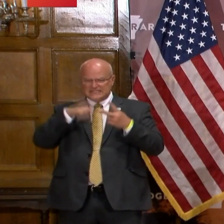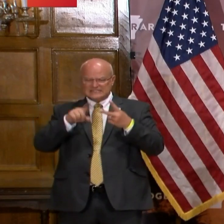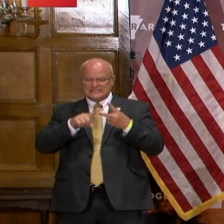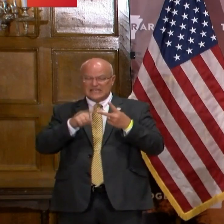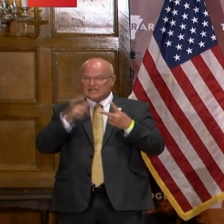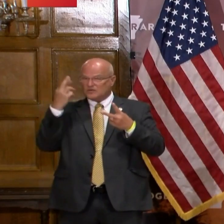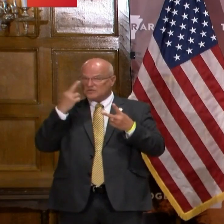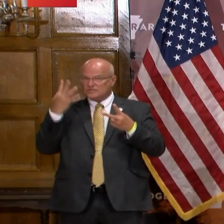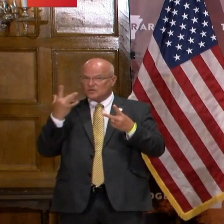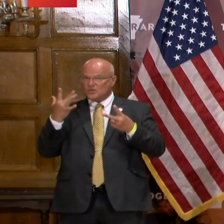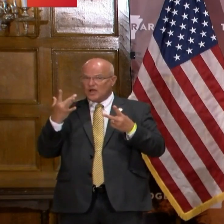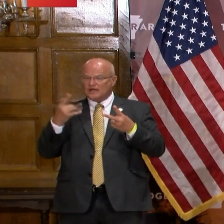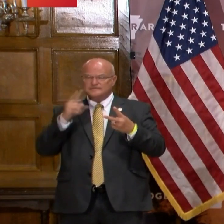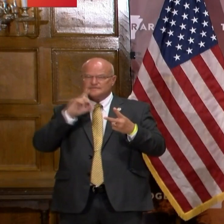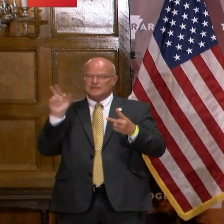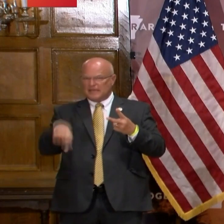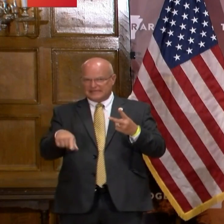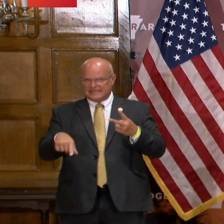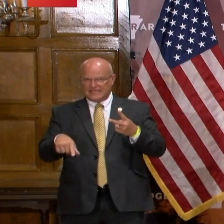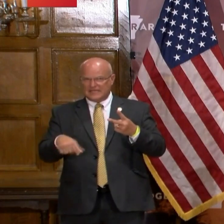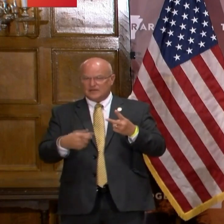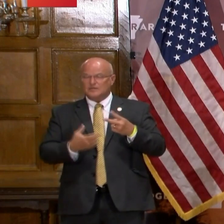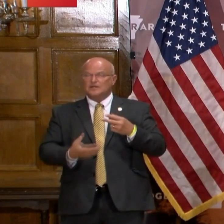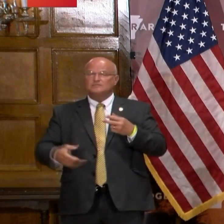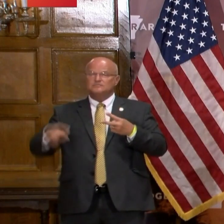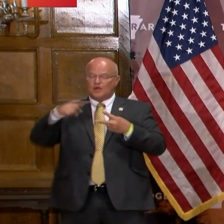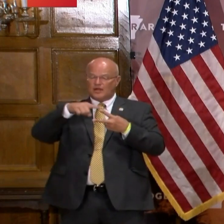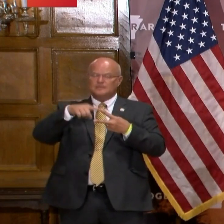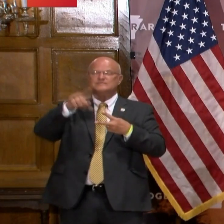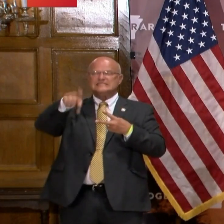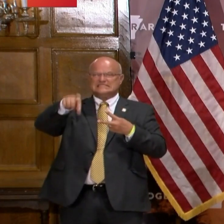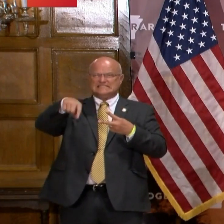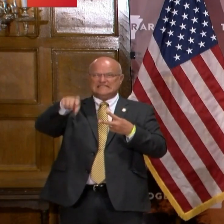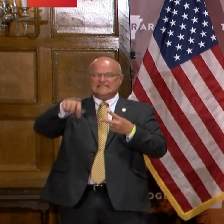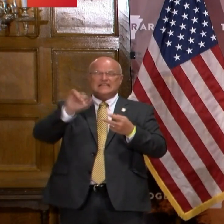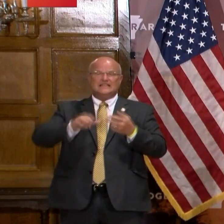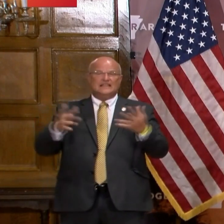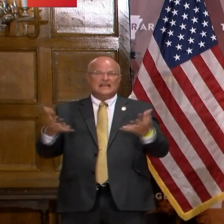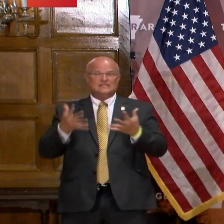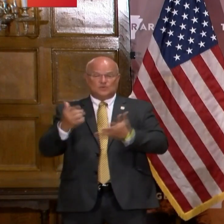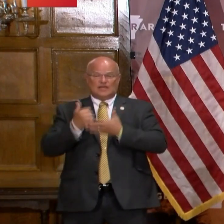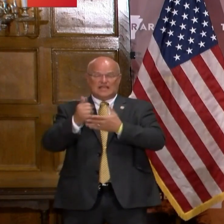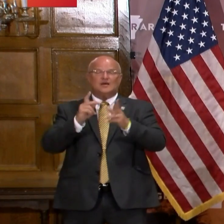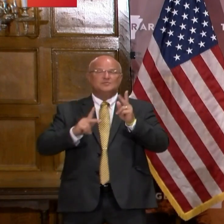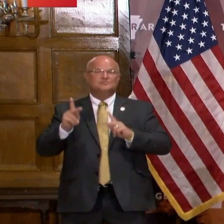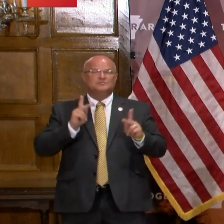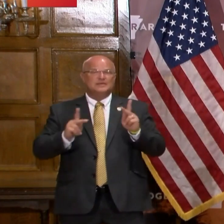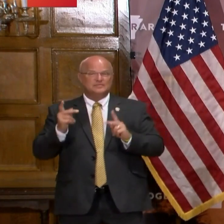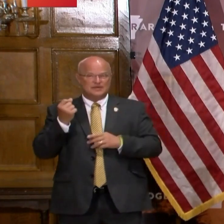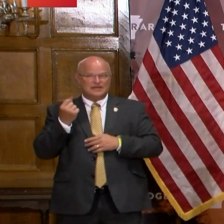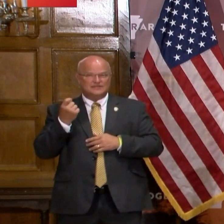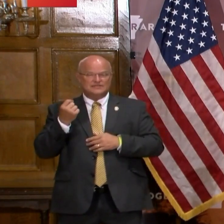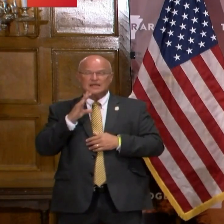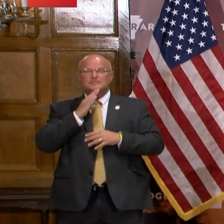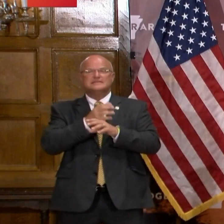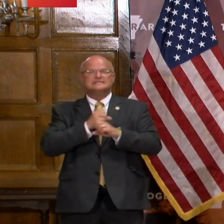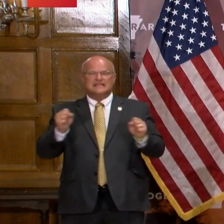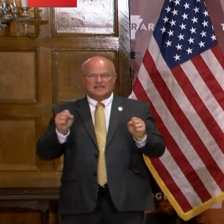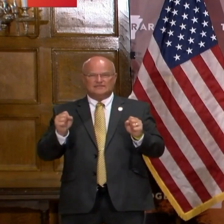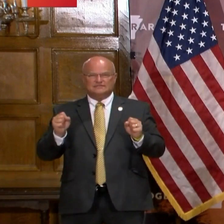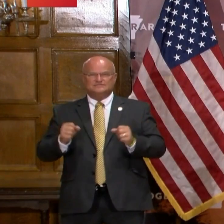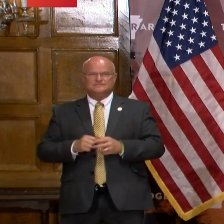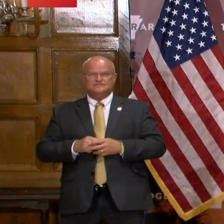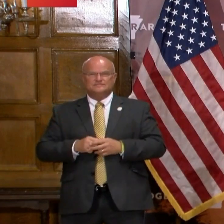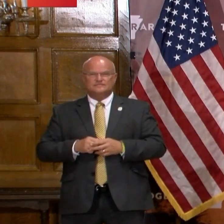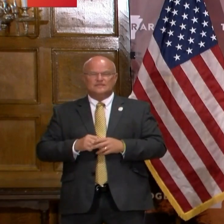reason is that there is a mandate for it, but primarily because it's needed, and that's what helps people be safe and to get through